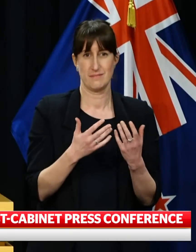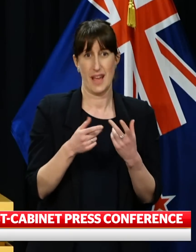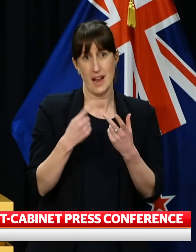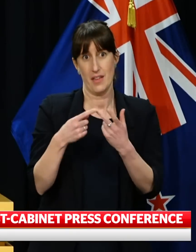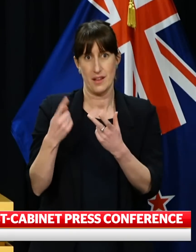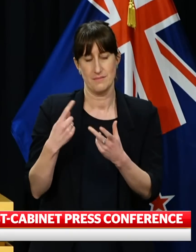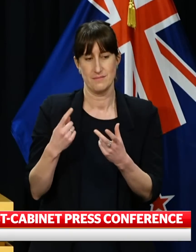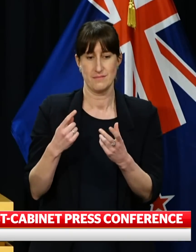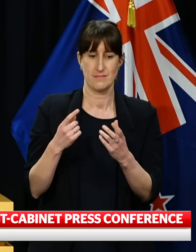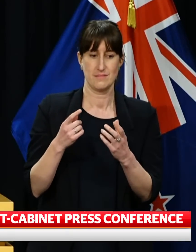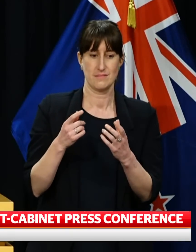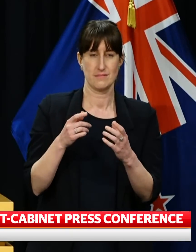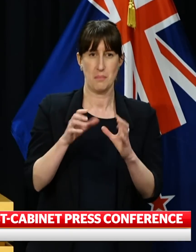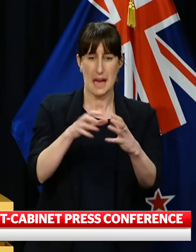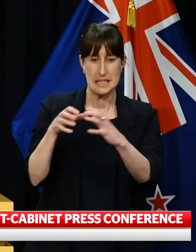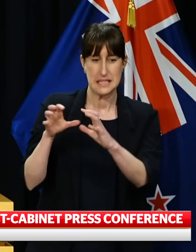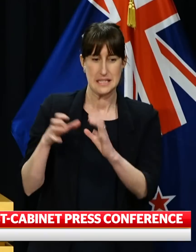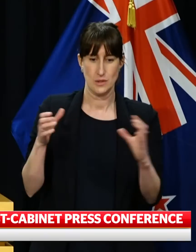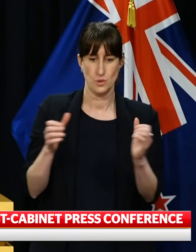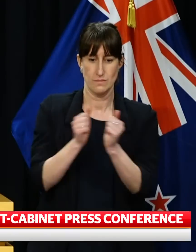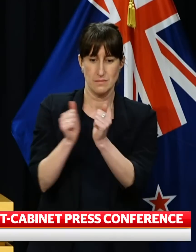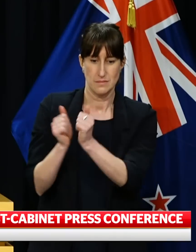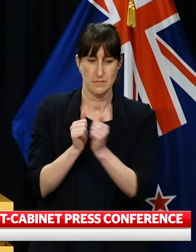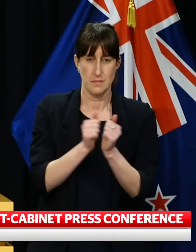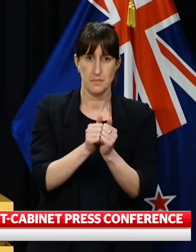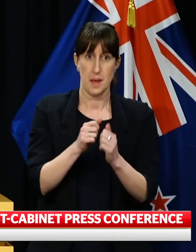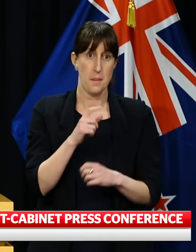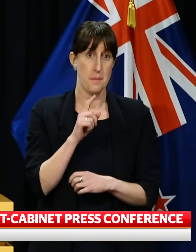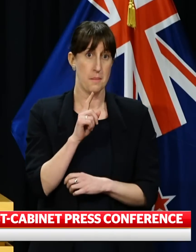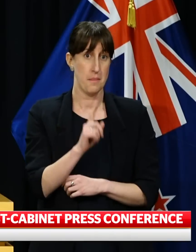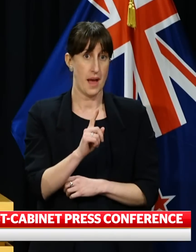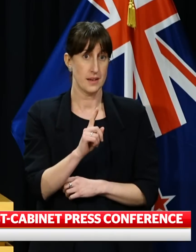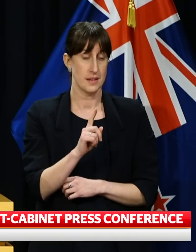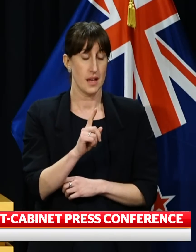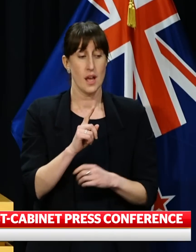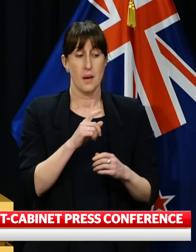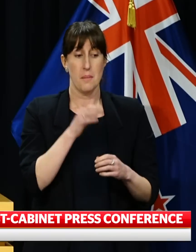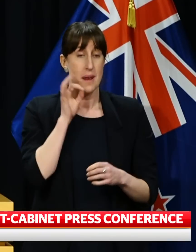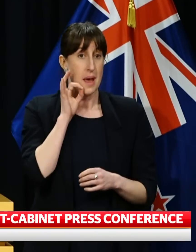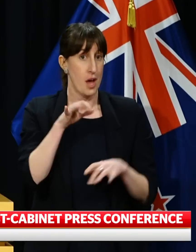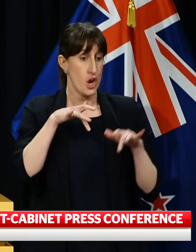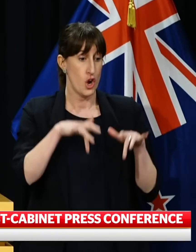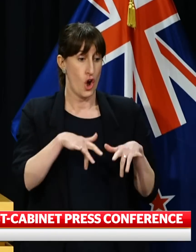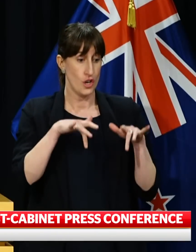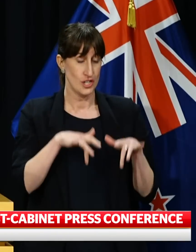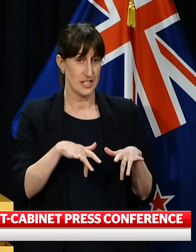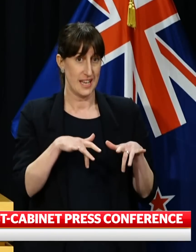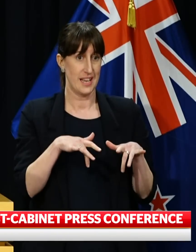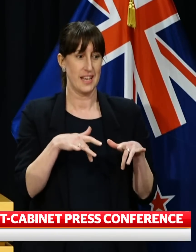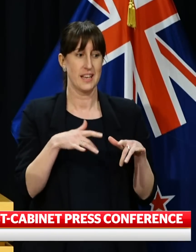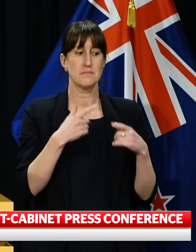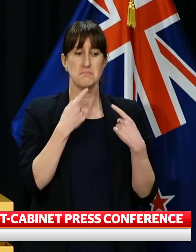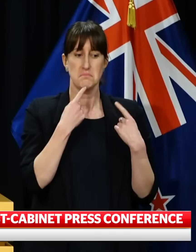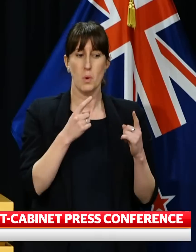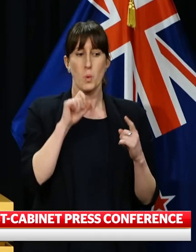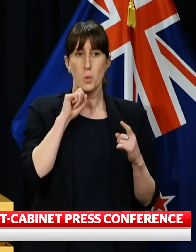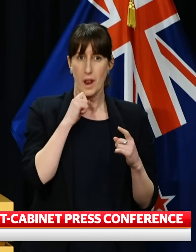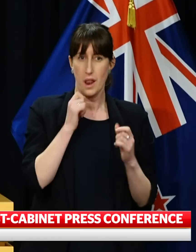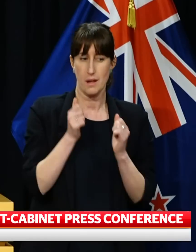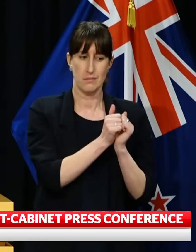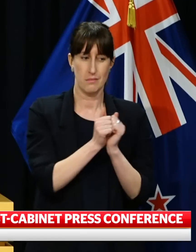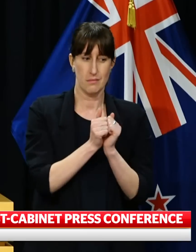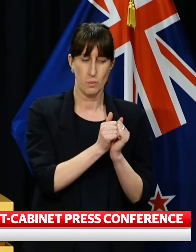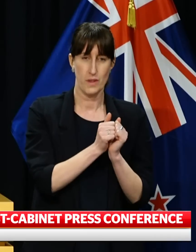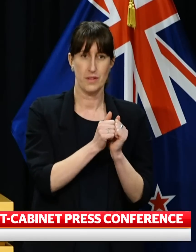arrangement. However, Chris Luxon is yet to rule out New Zealand first. How do you think that the New Zealand public would react to a national New